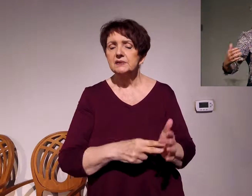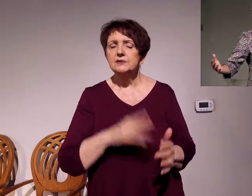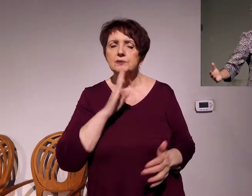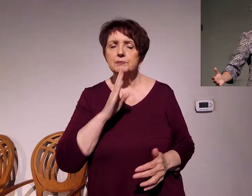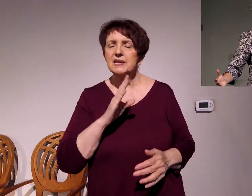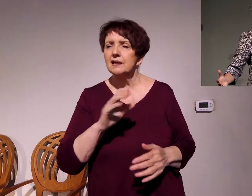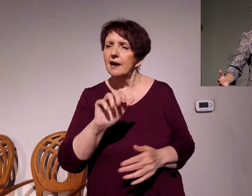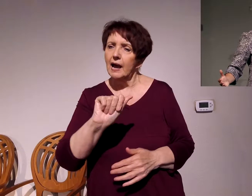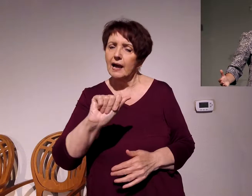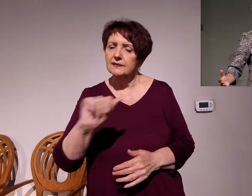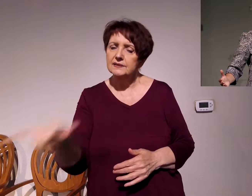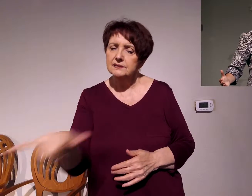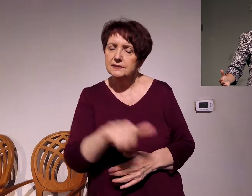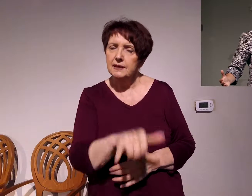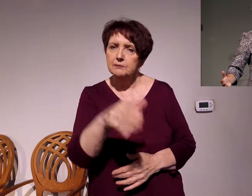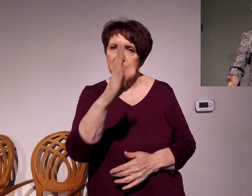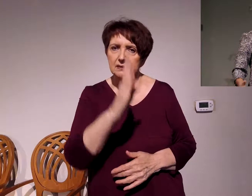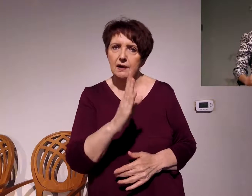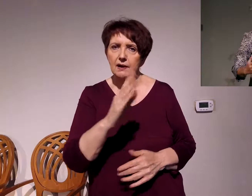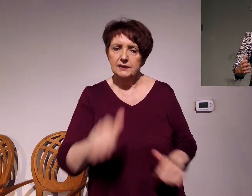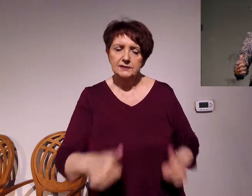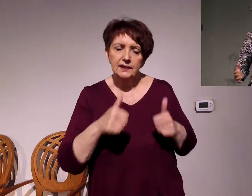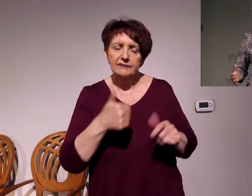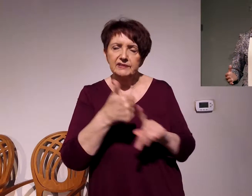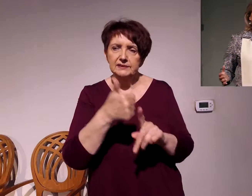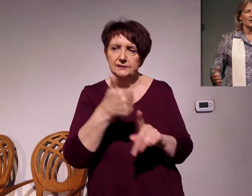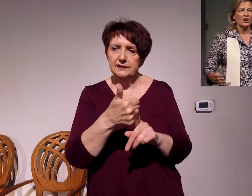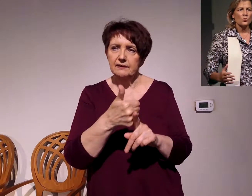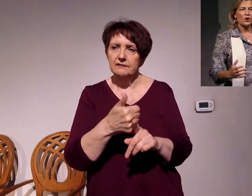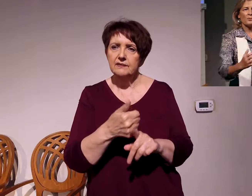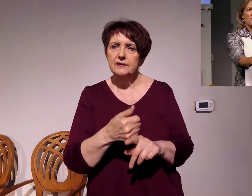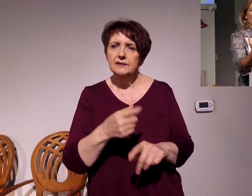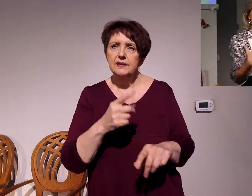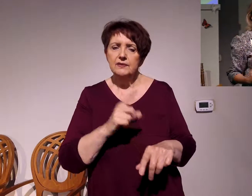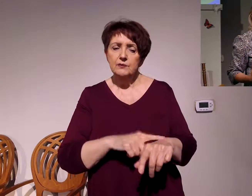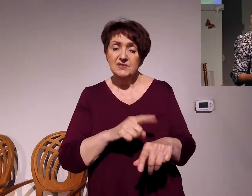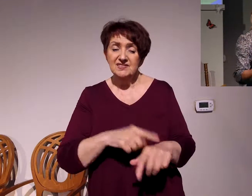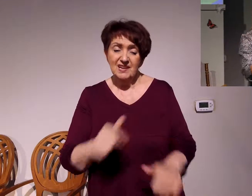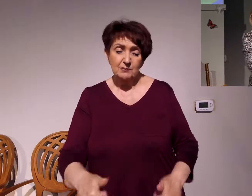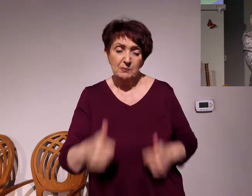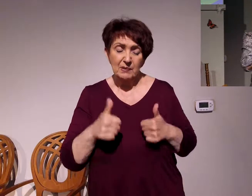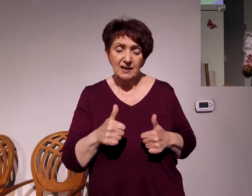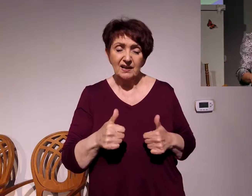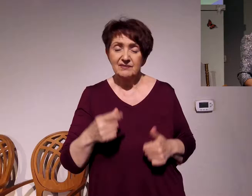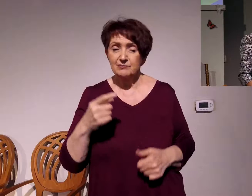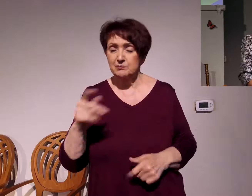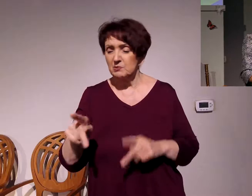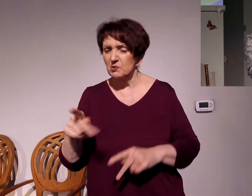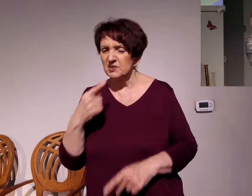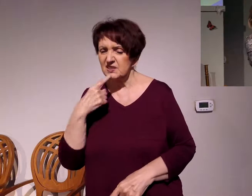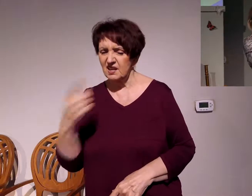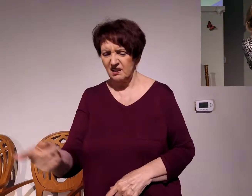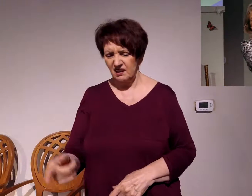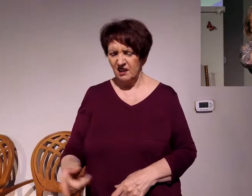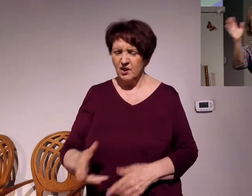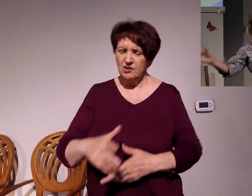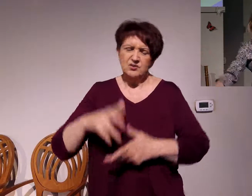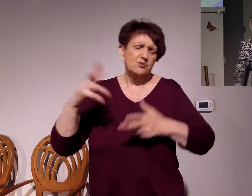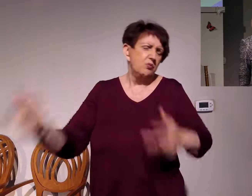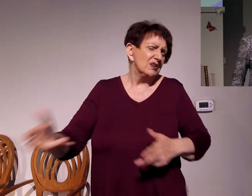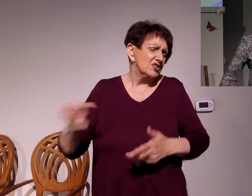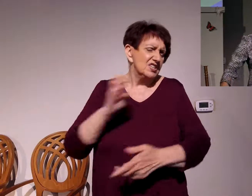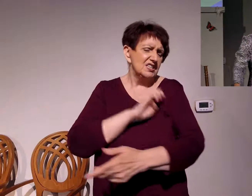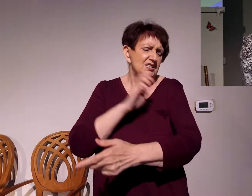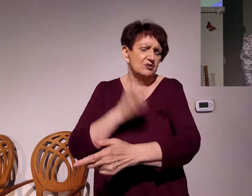as life itself. There was a time in my life where people would say, "You're too enthusiastic, you're just too